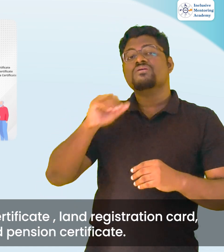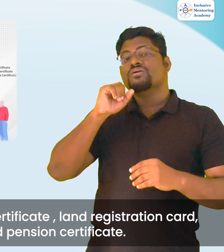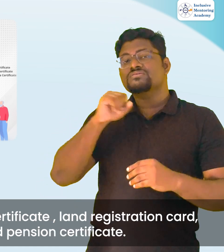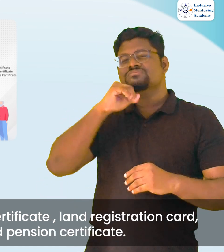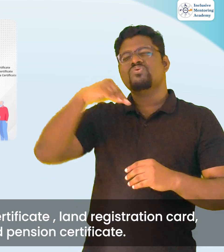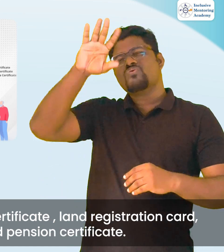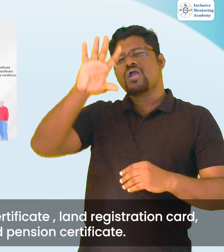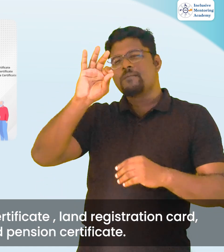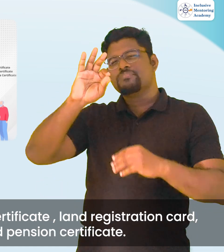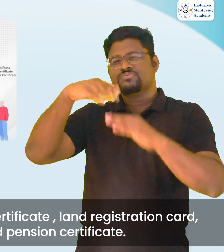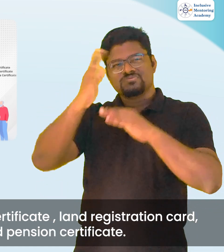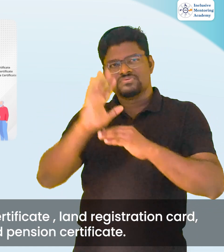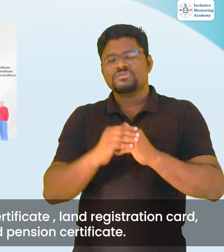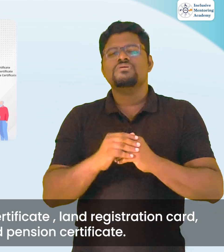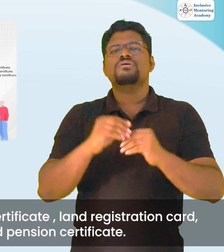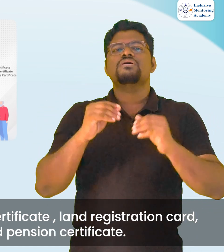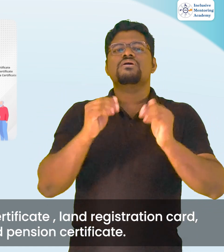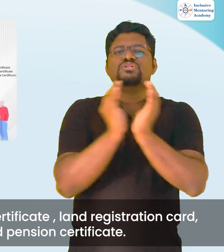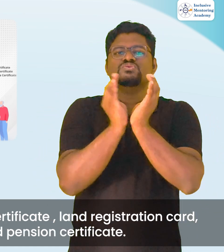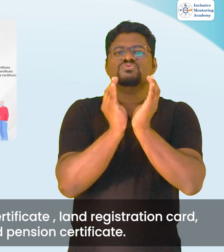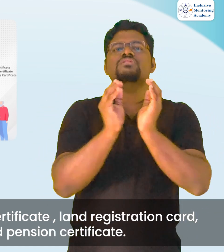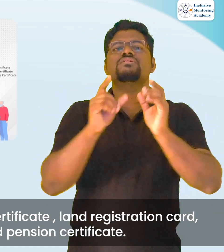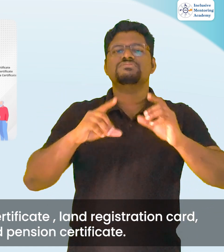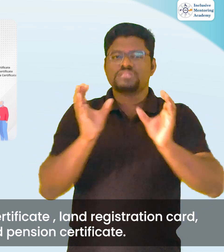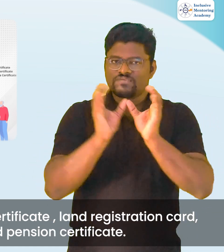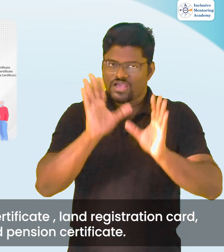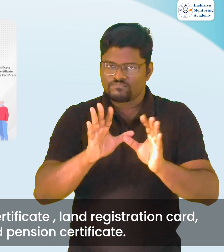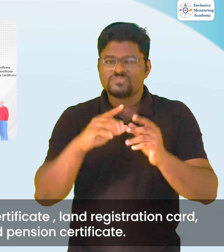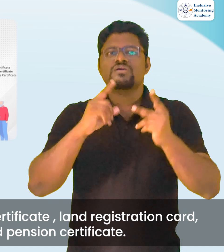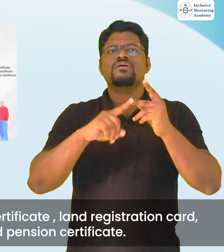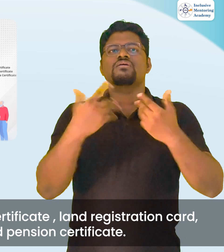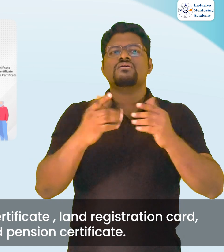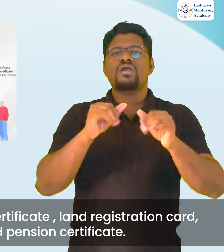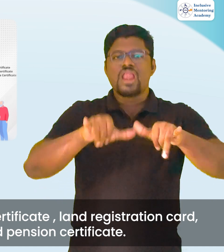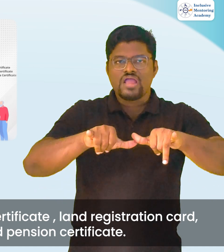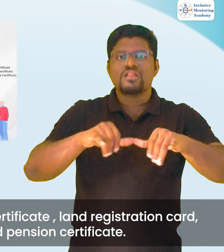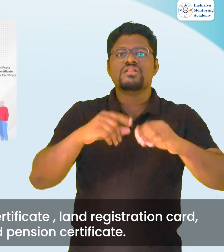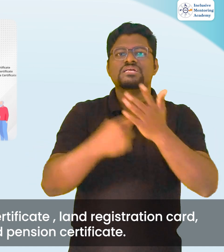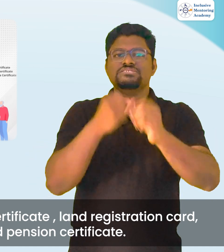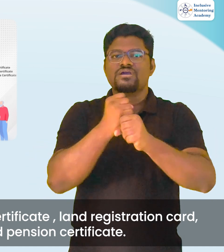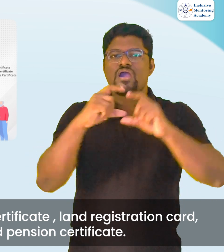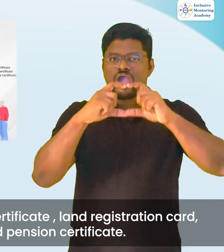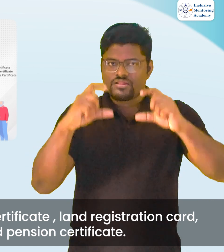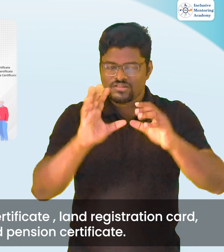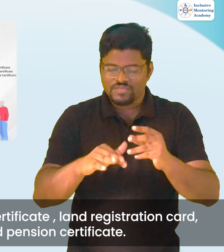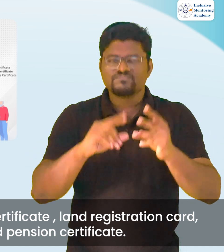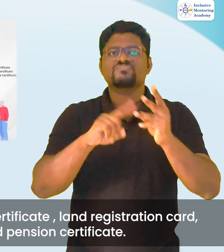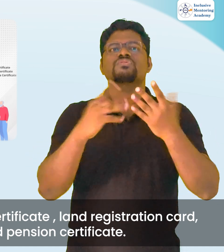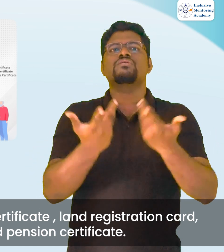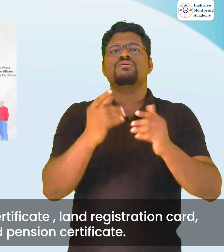Number 5. Above 50 years, insurance certificate, land registration card, health certificate and pension